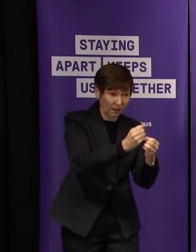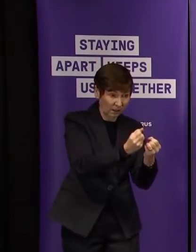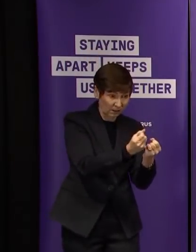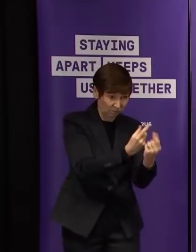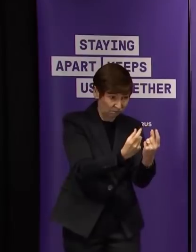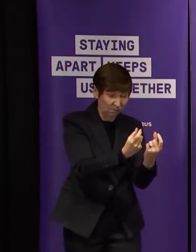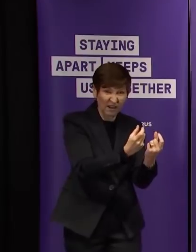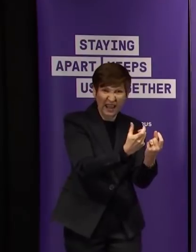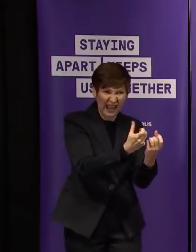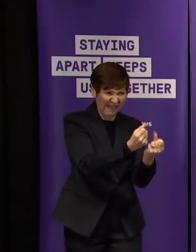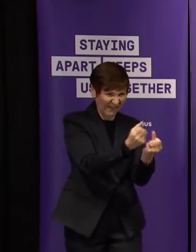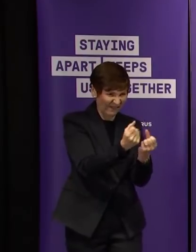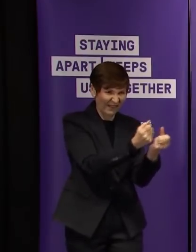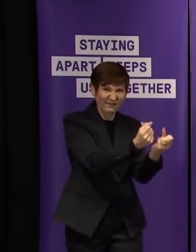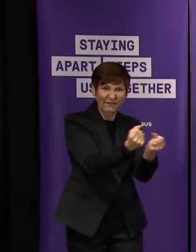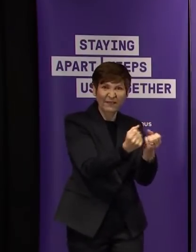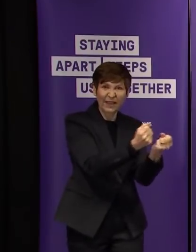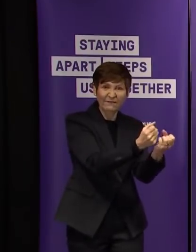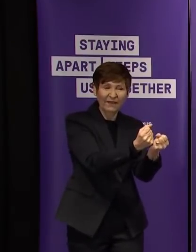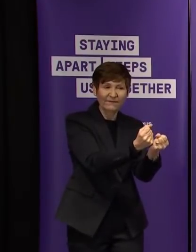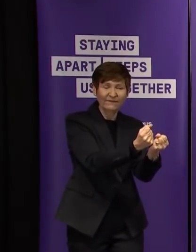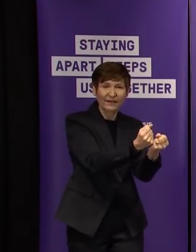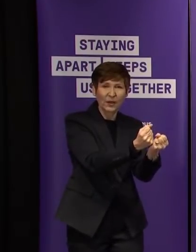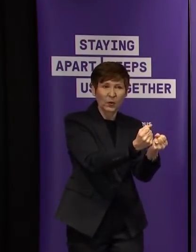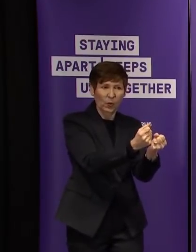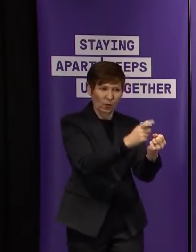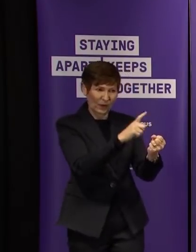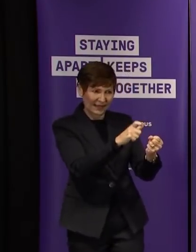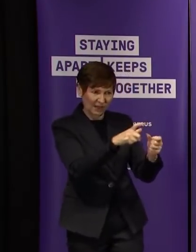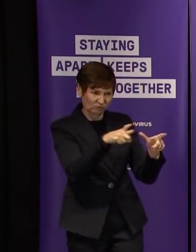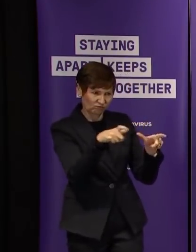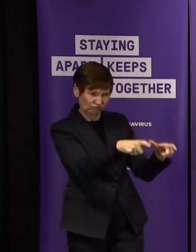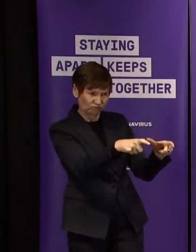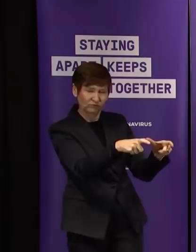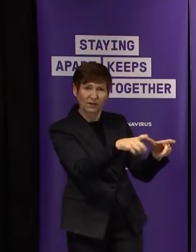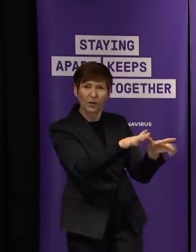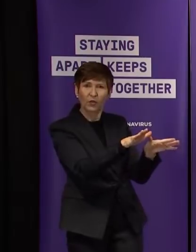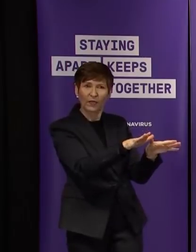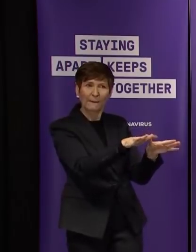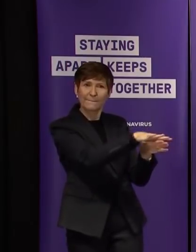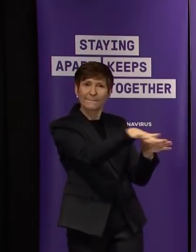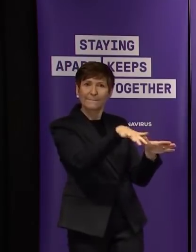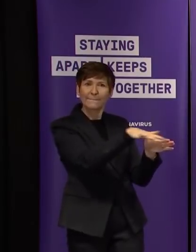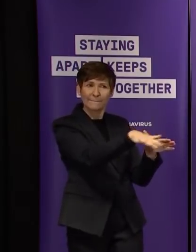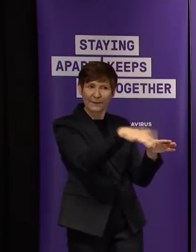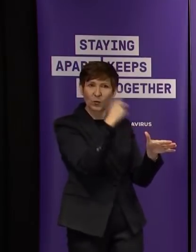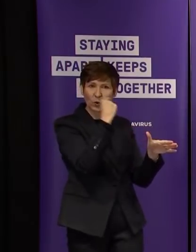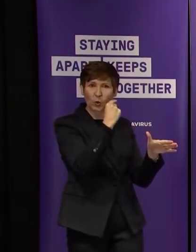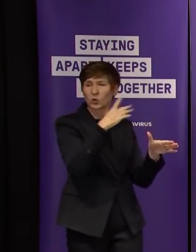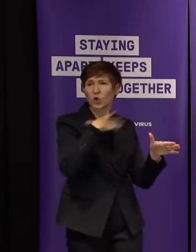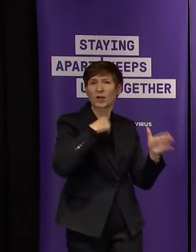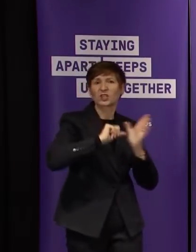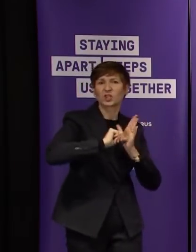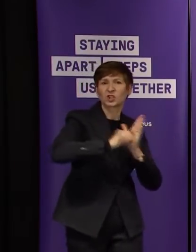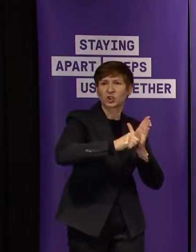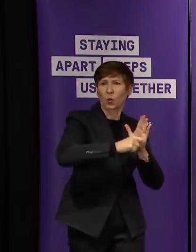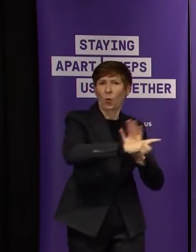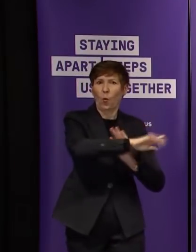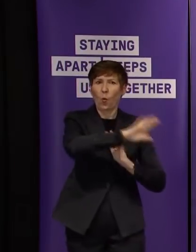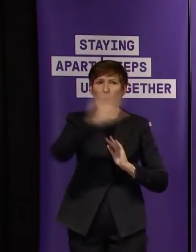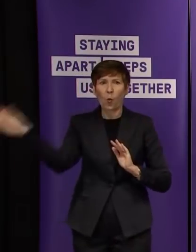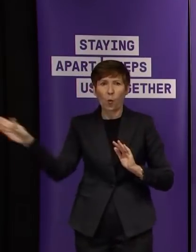case of applying restrictions across the board if we can manage something that's very focal and very localised.